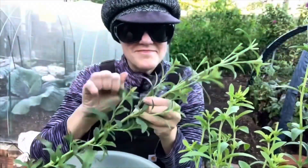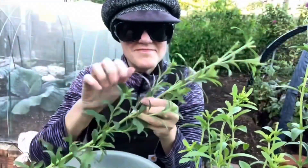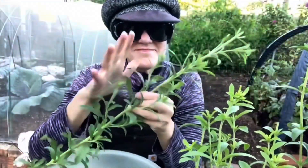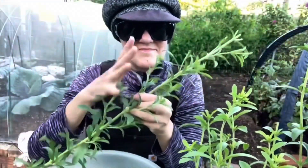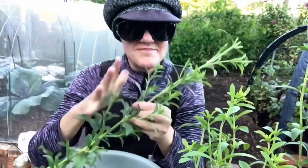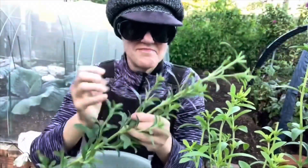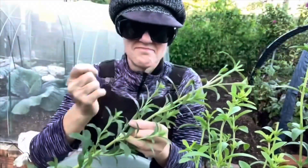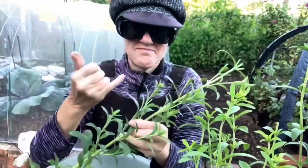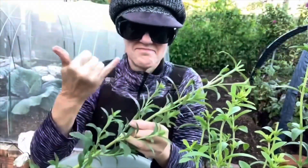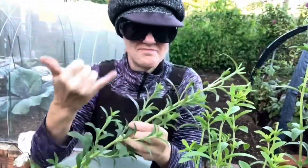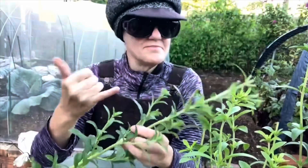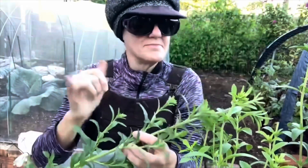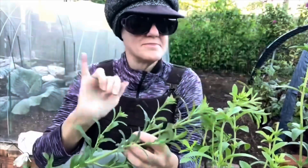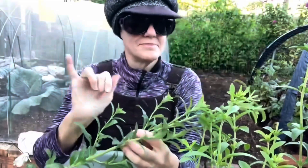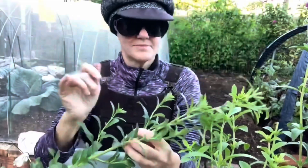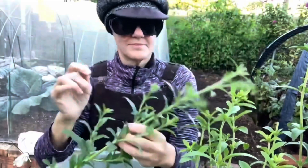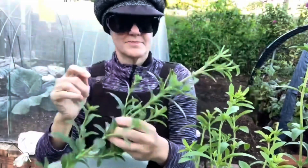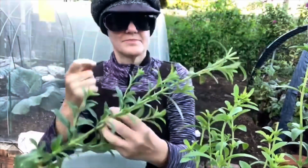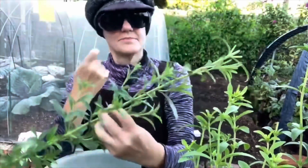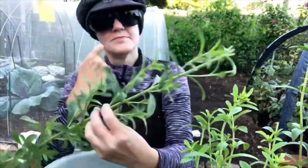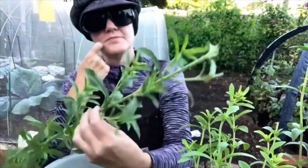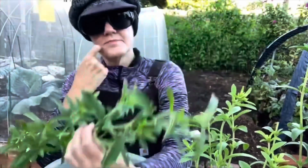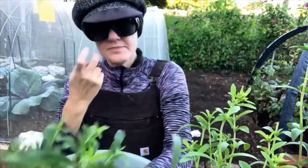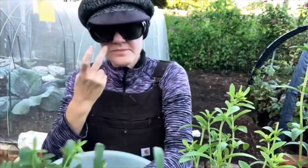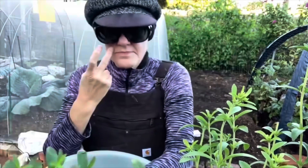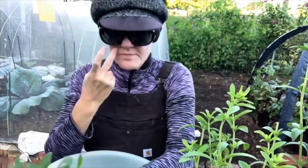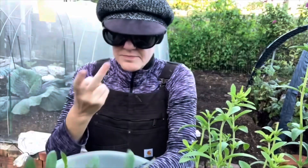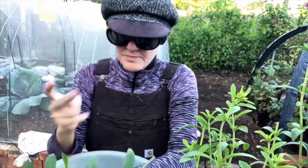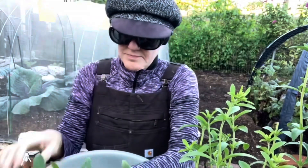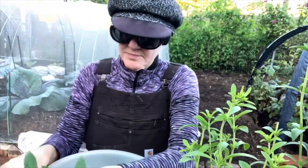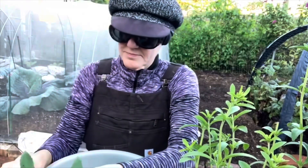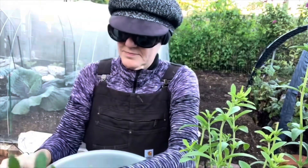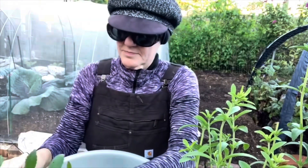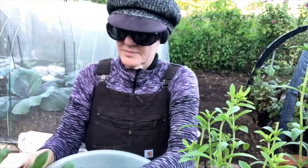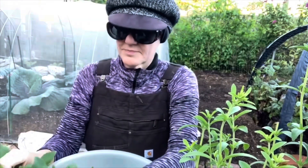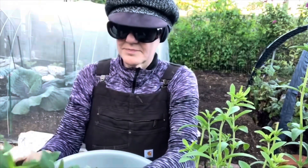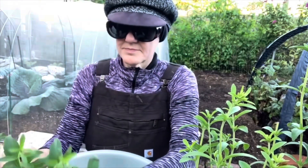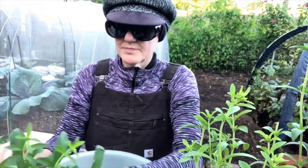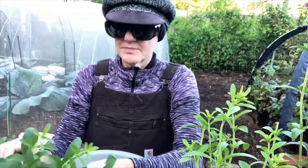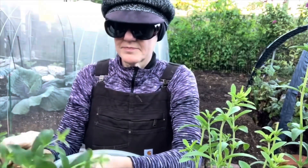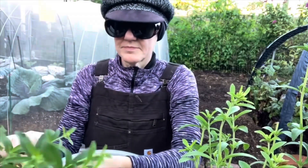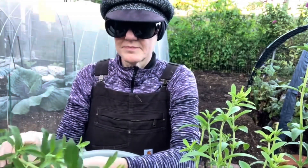Any obviously damaged leaves, like I just saw one. Where is it?